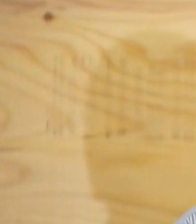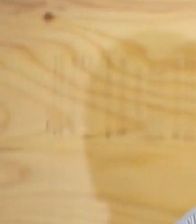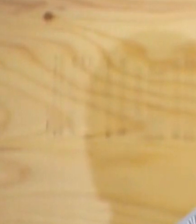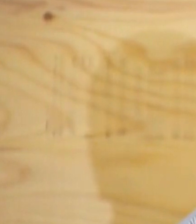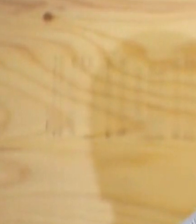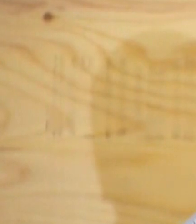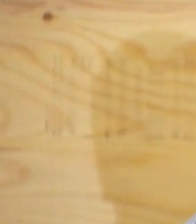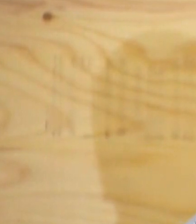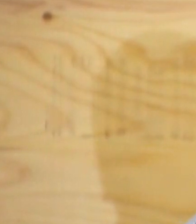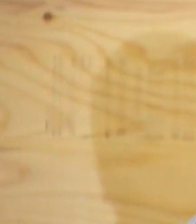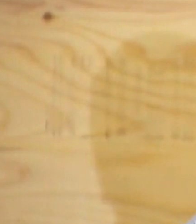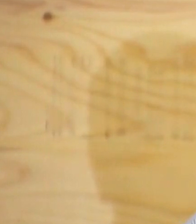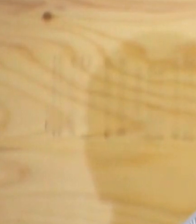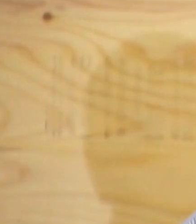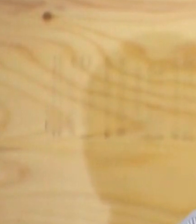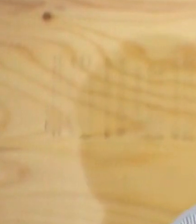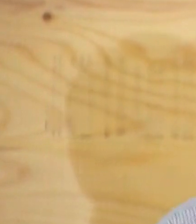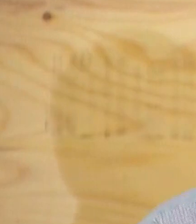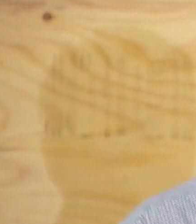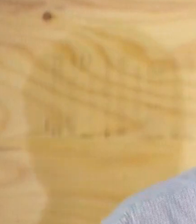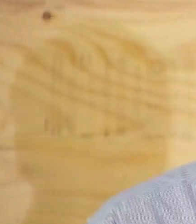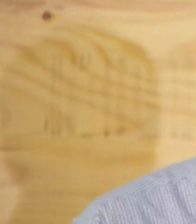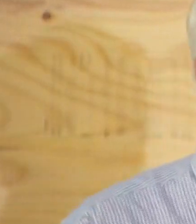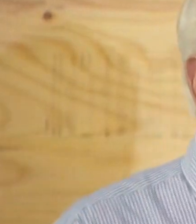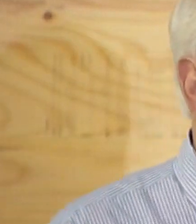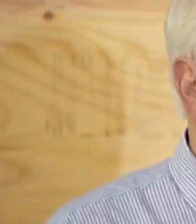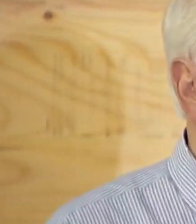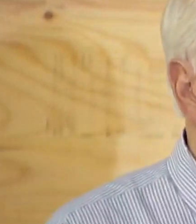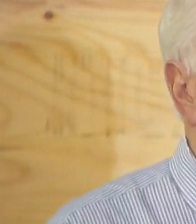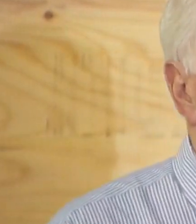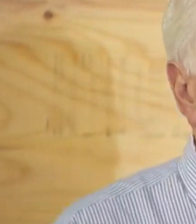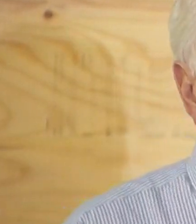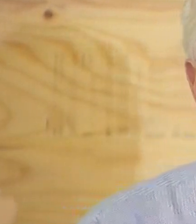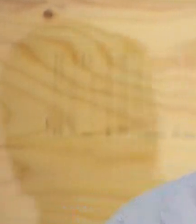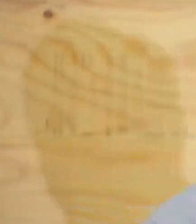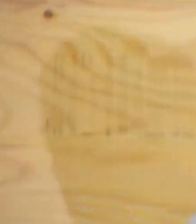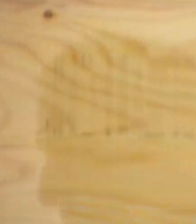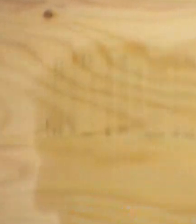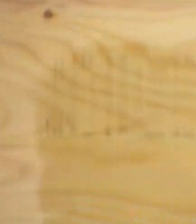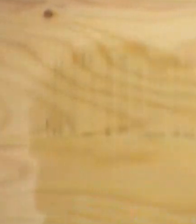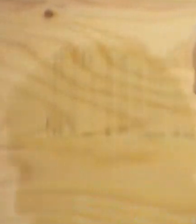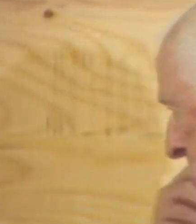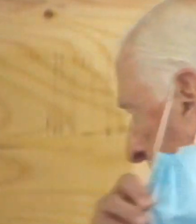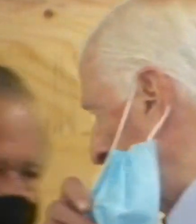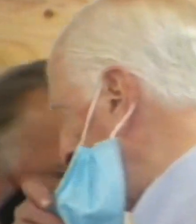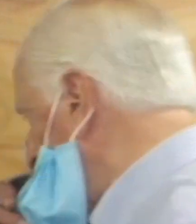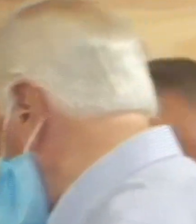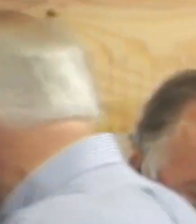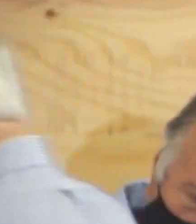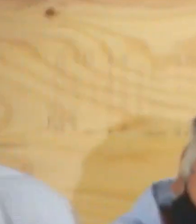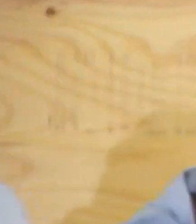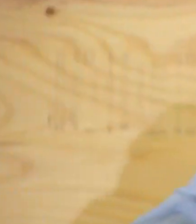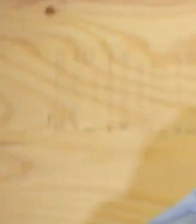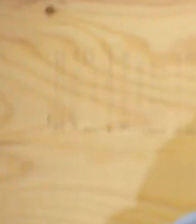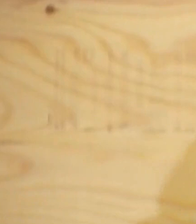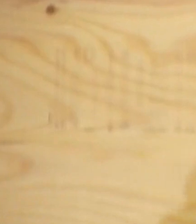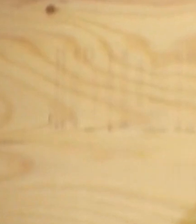situation. We need everybody working on this together. And it's my pleasure to introduce Senator Bill Dodd.